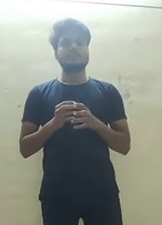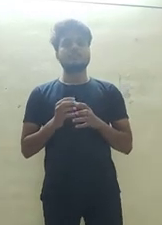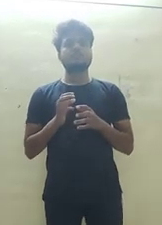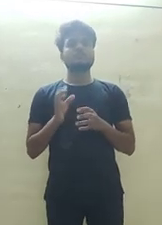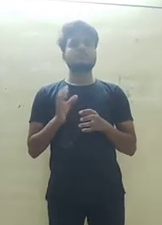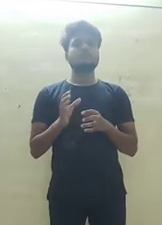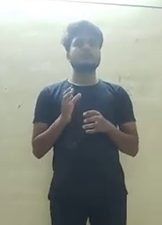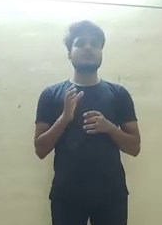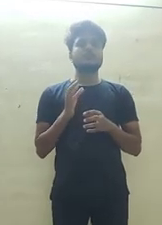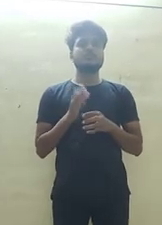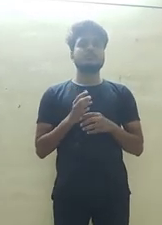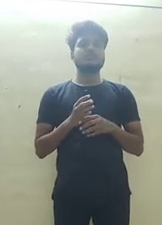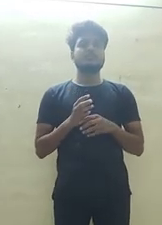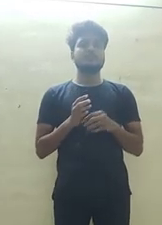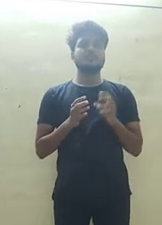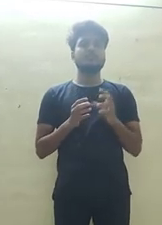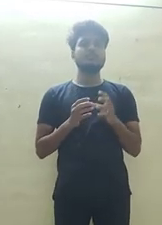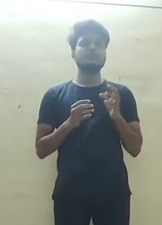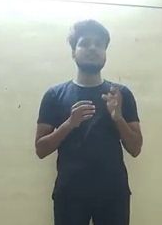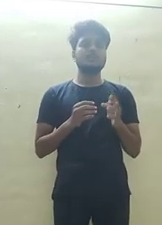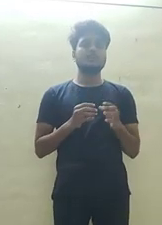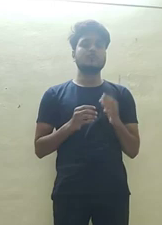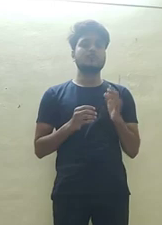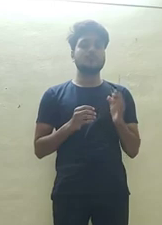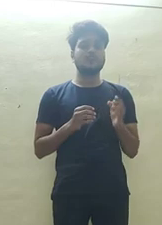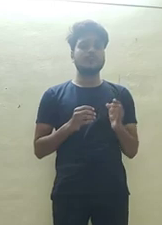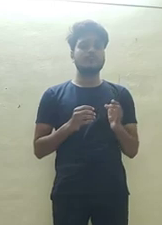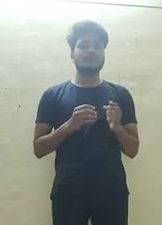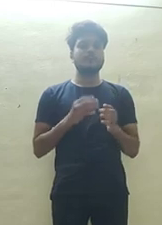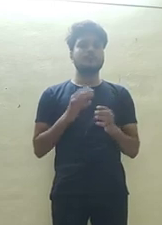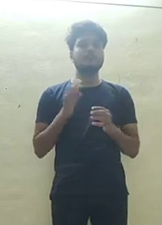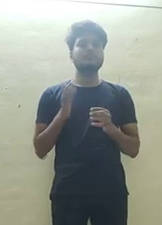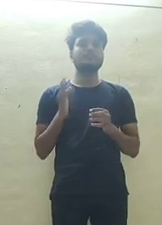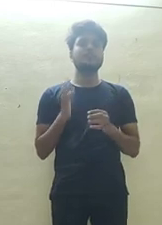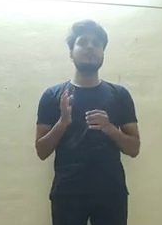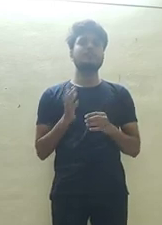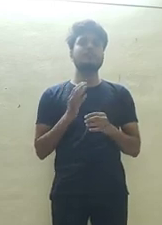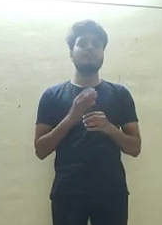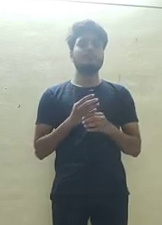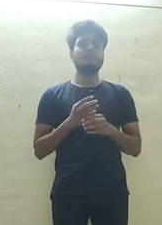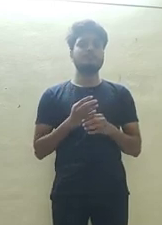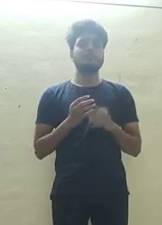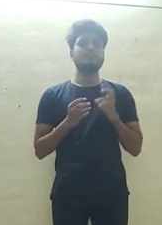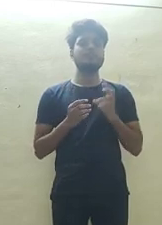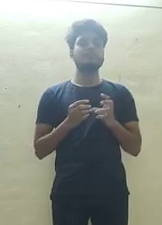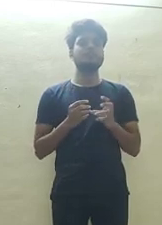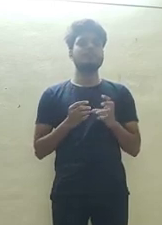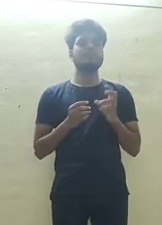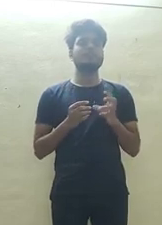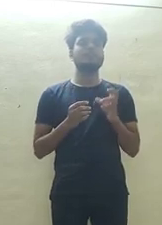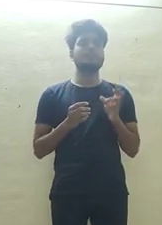So the term data structure refers to a collection of data with well-defined operations, behavior or